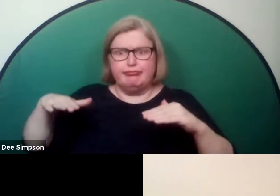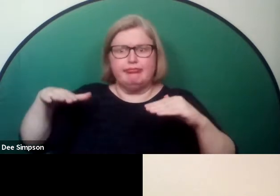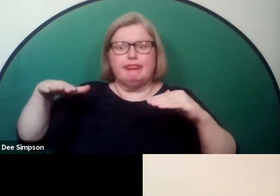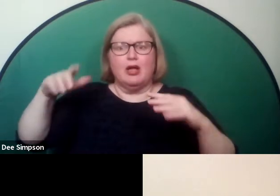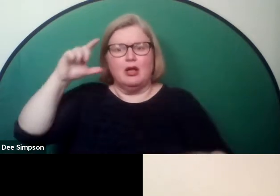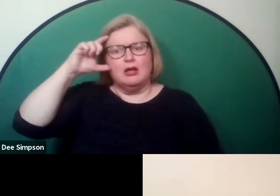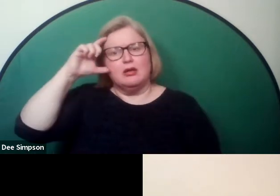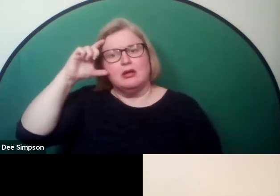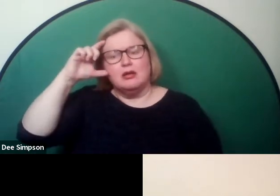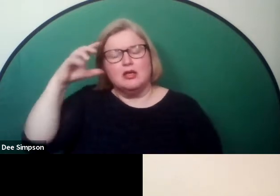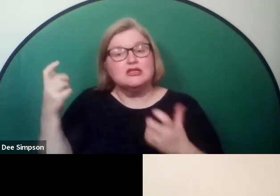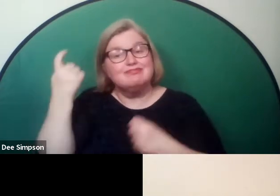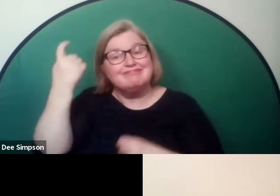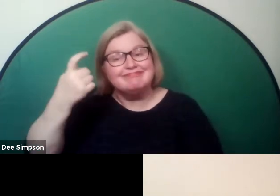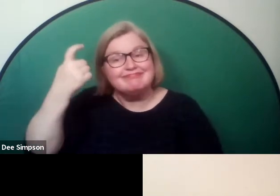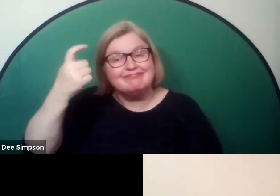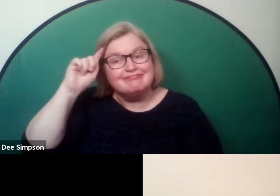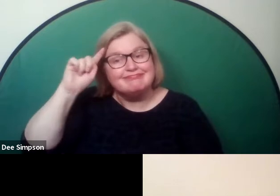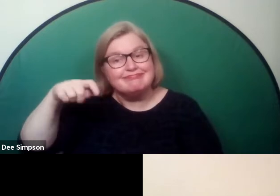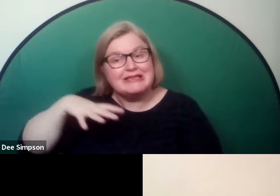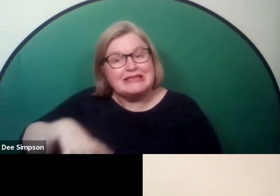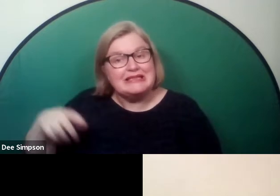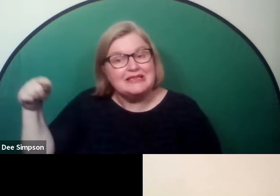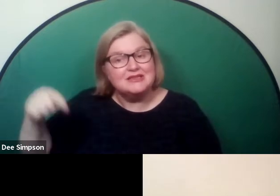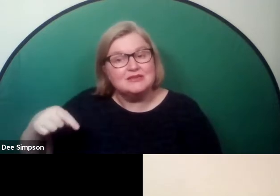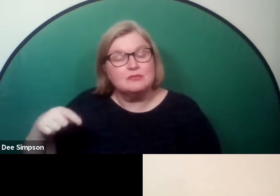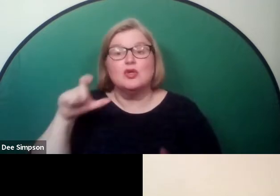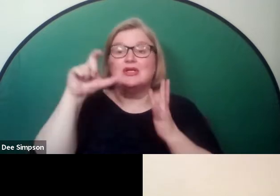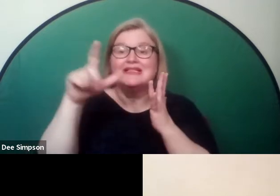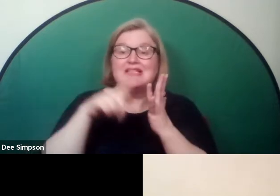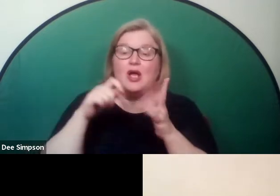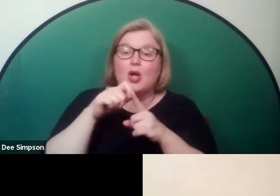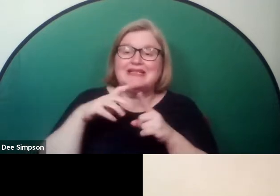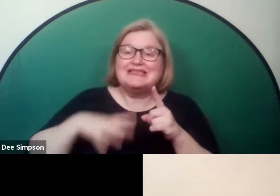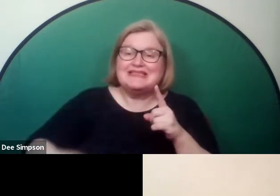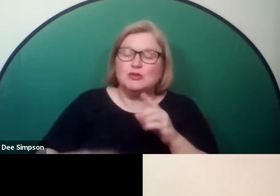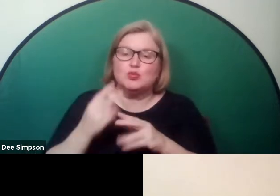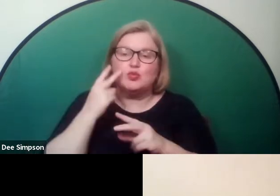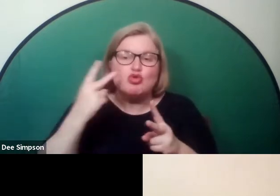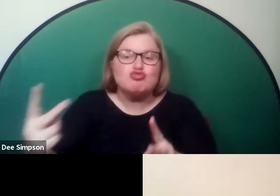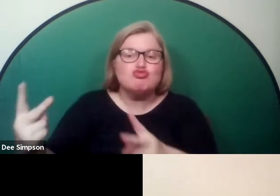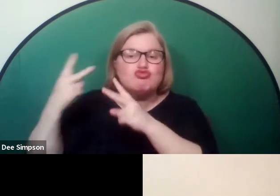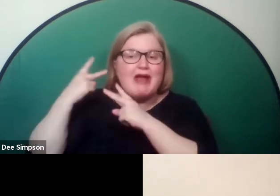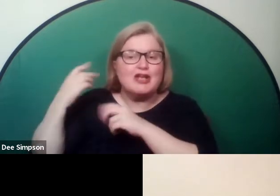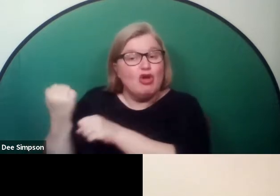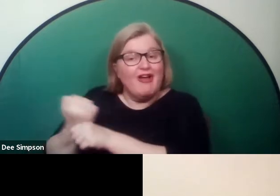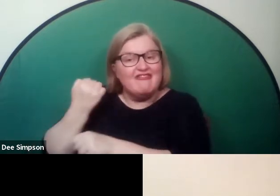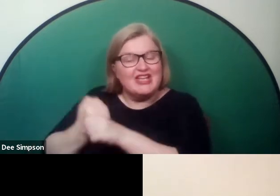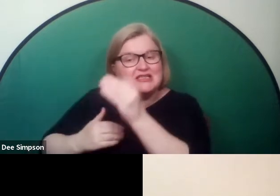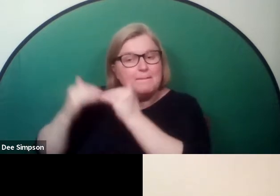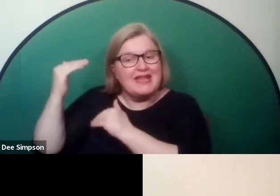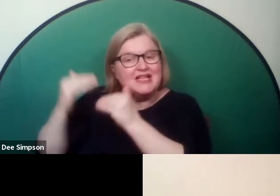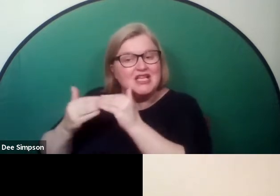I think at COP, there's going to be a lot of discussion about retrofitting buildings for climate resilience, building new infrastructure to